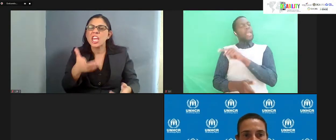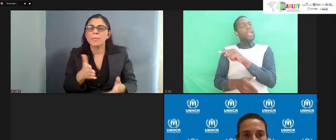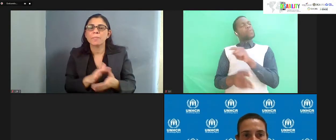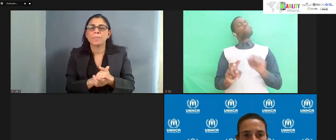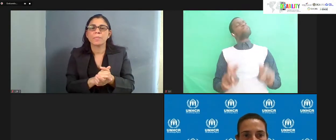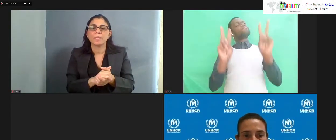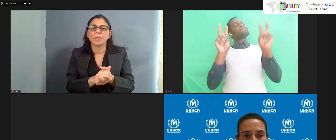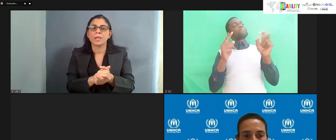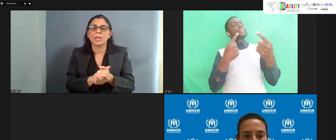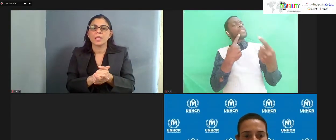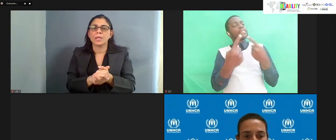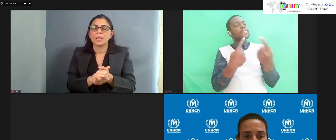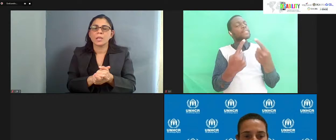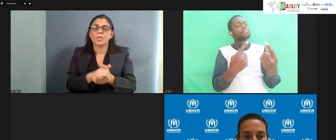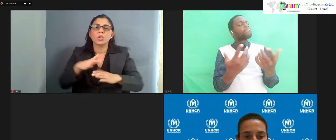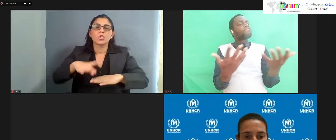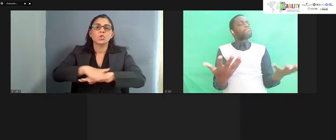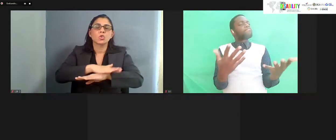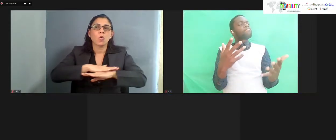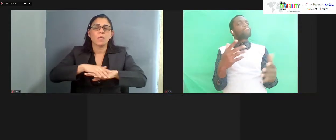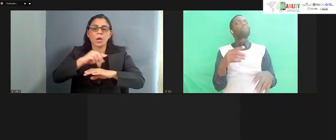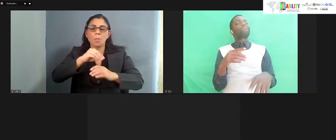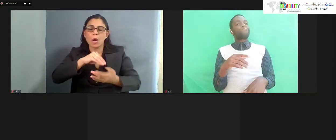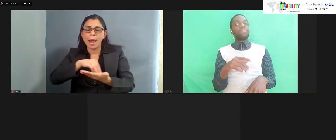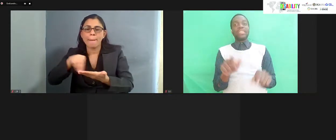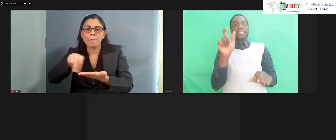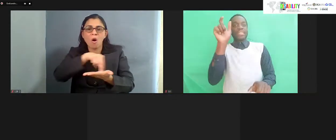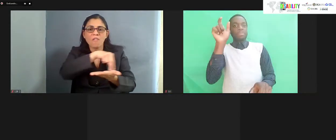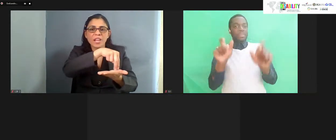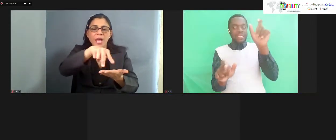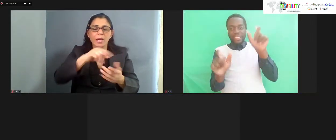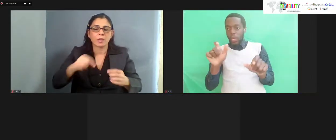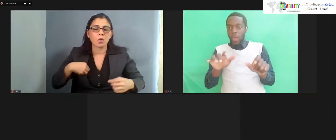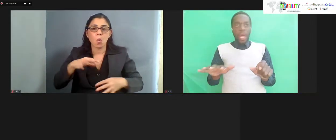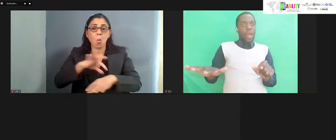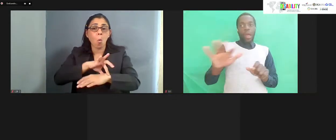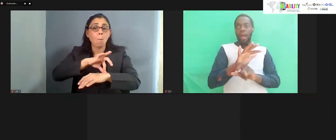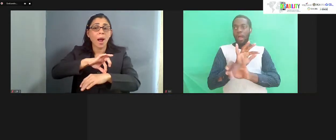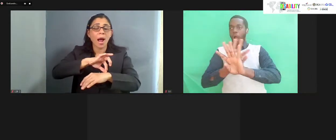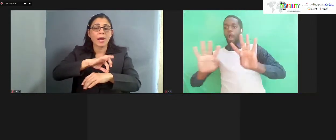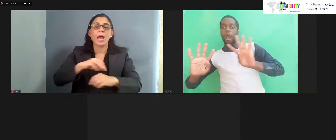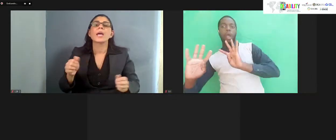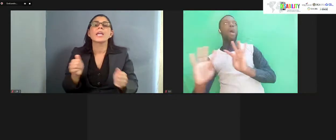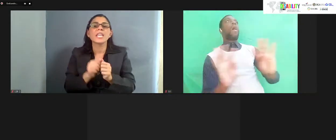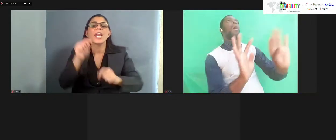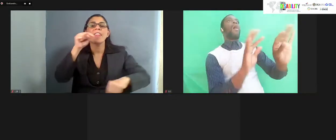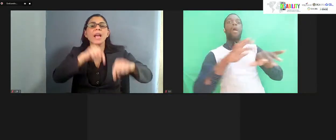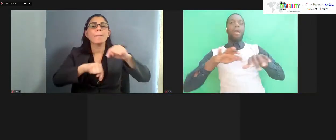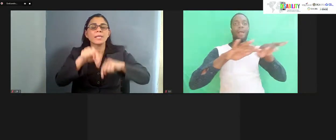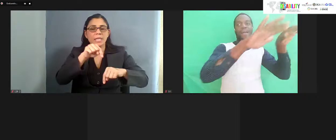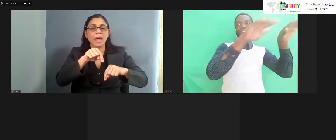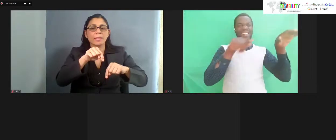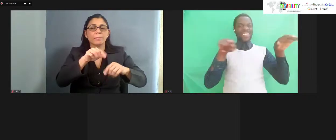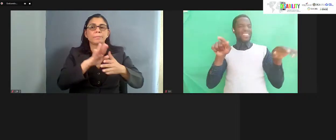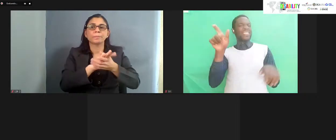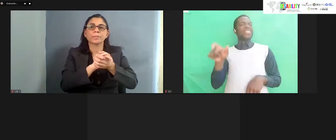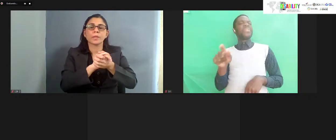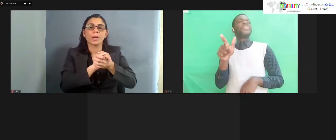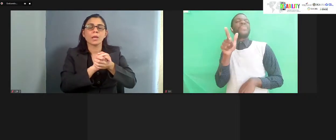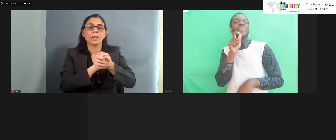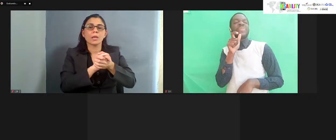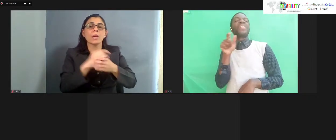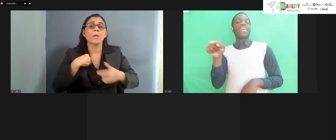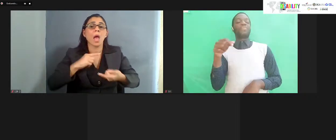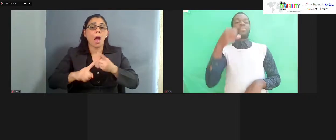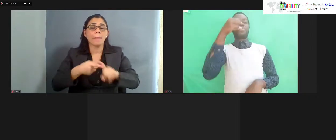and they will be talking about human mobility and disability is